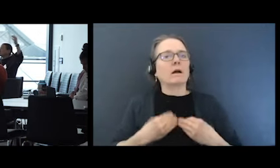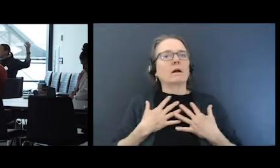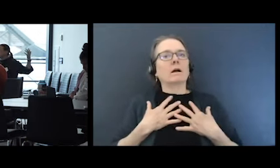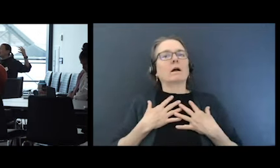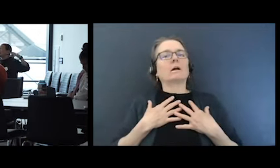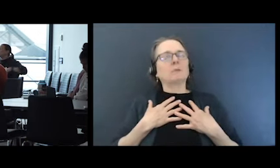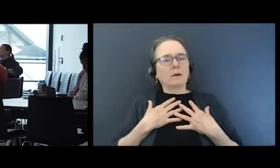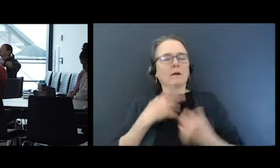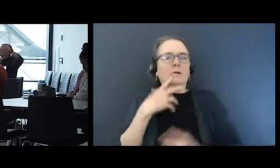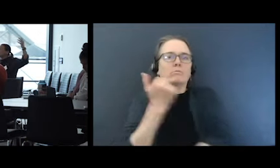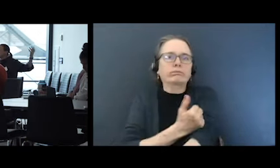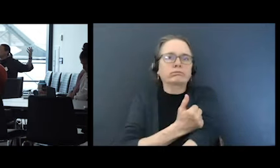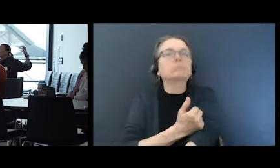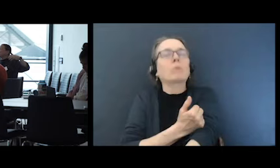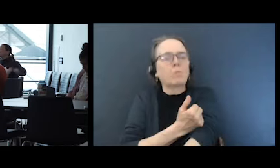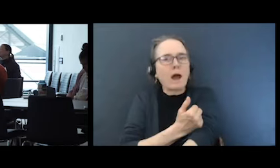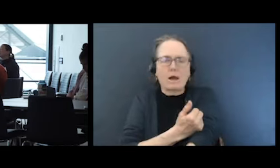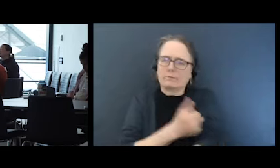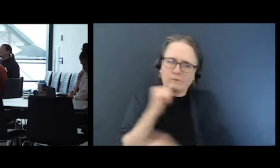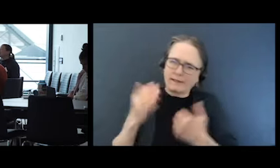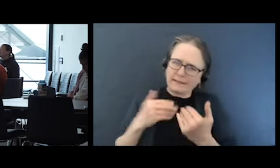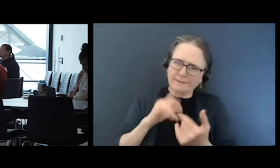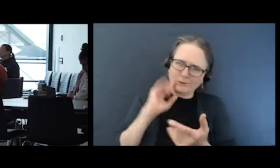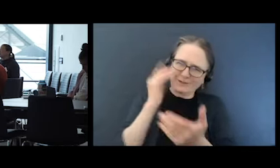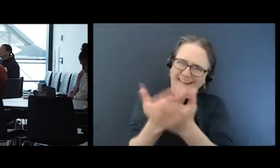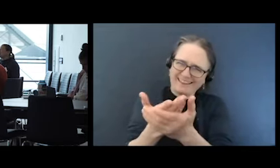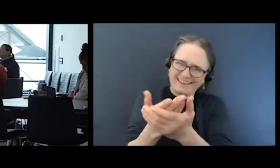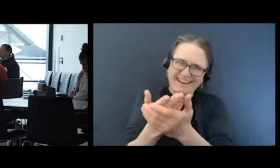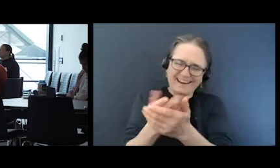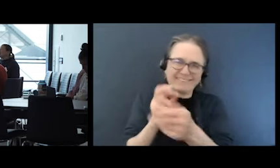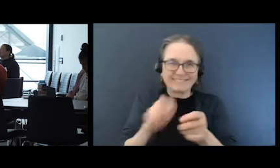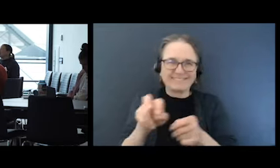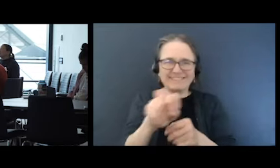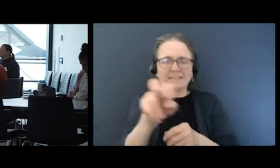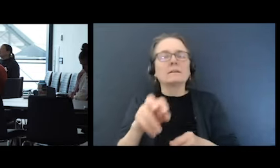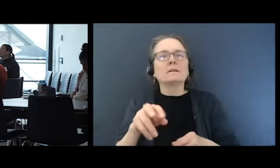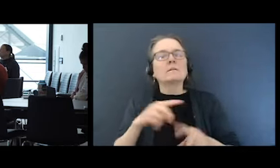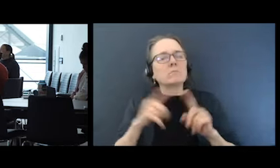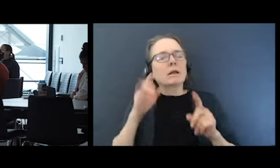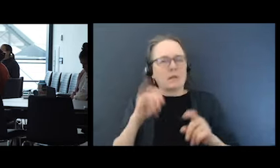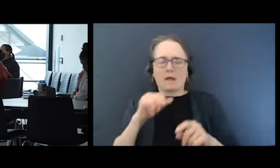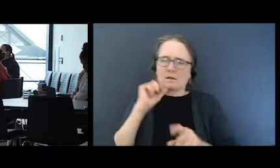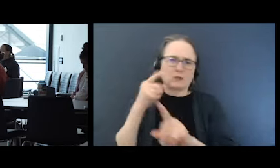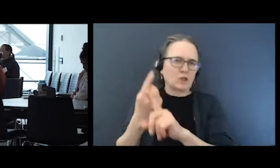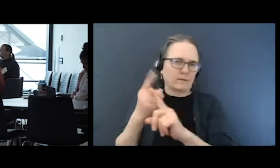opportunity to, I would encourage us to think of that really broadly. And then I also think